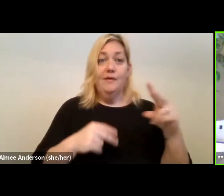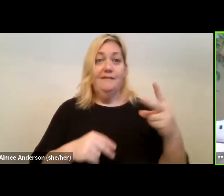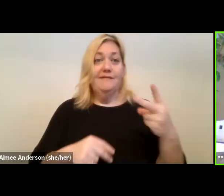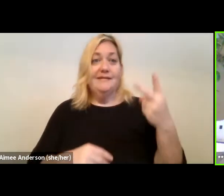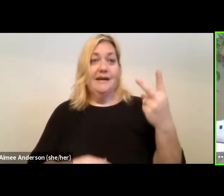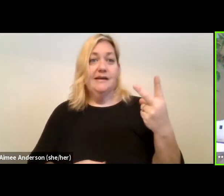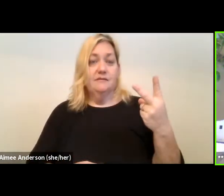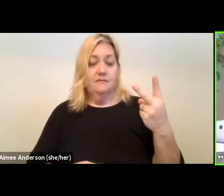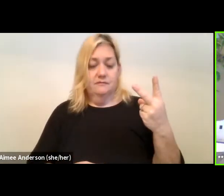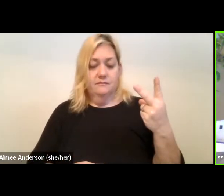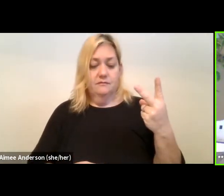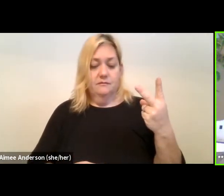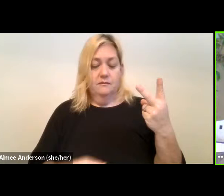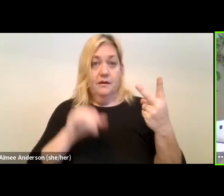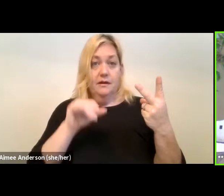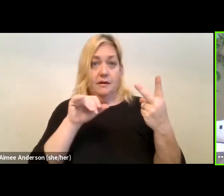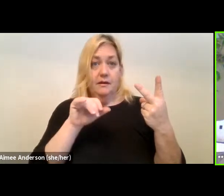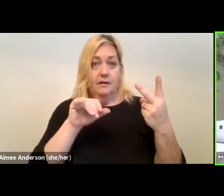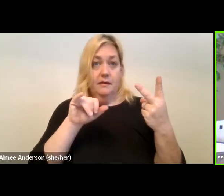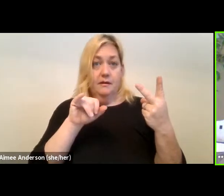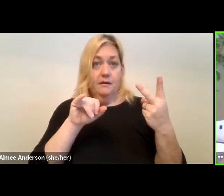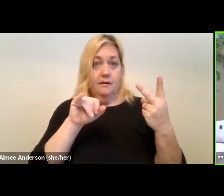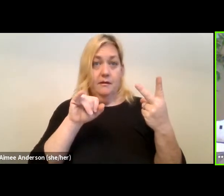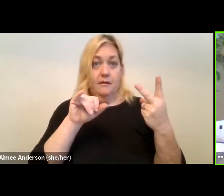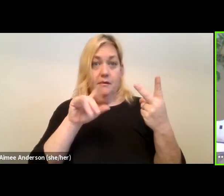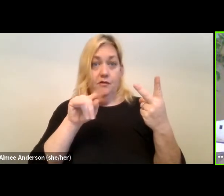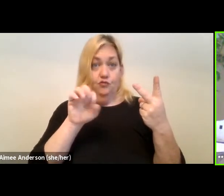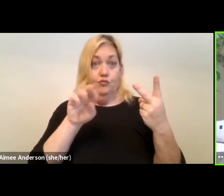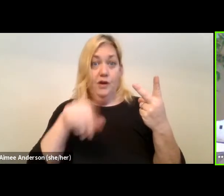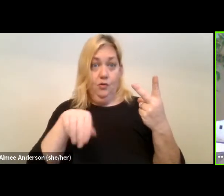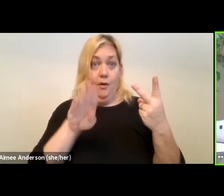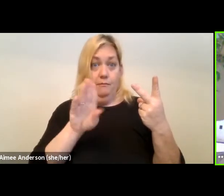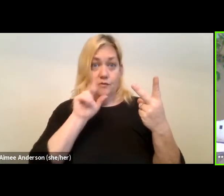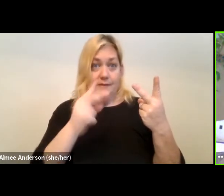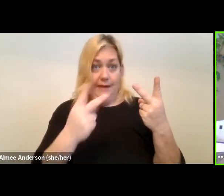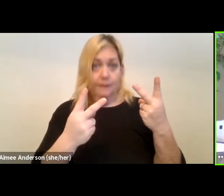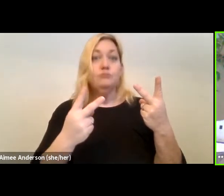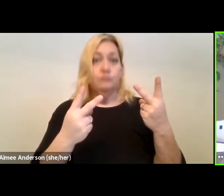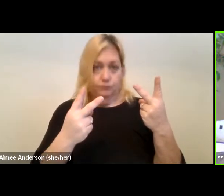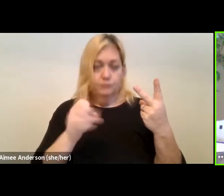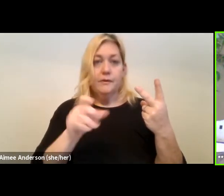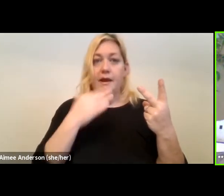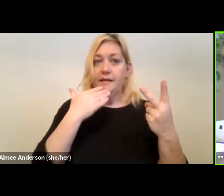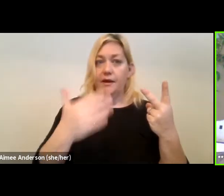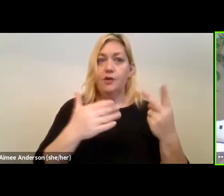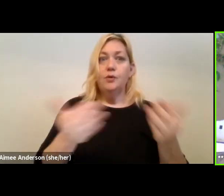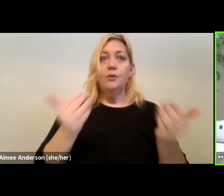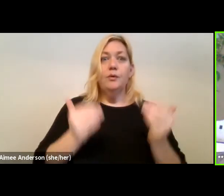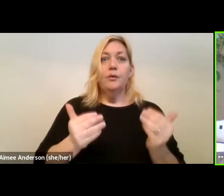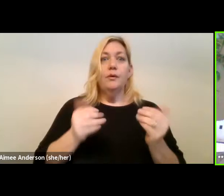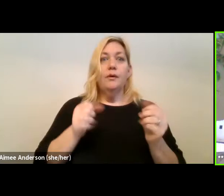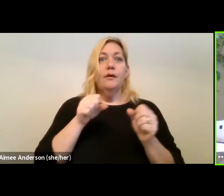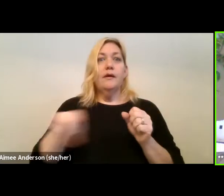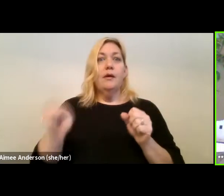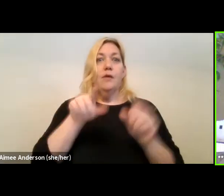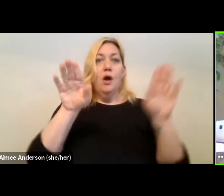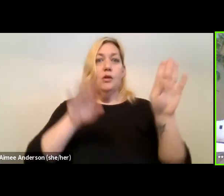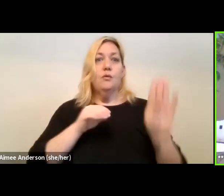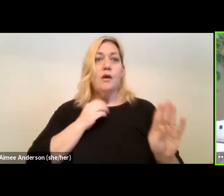second? Mr. Urshega, you're seconding? Thank you. Okay, can we lower all hands,